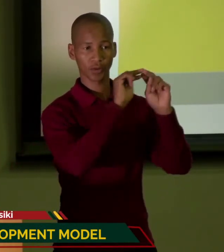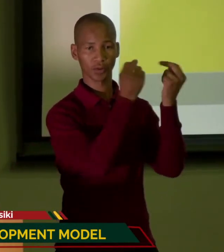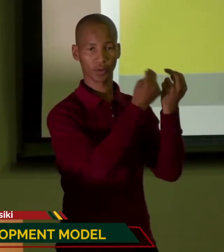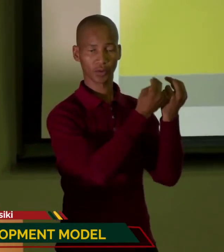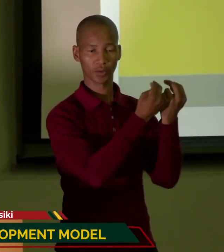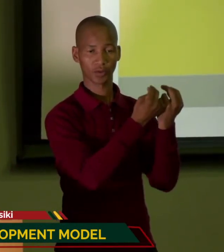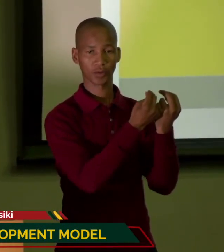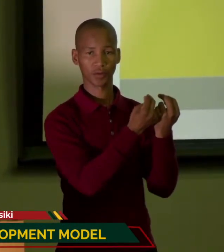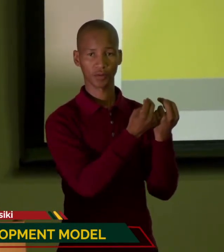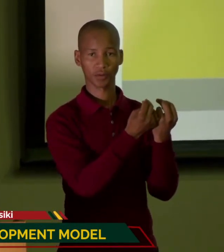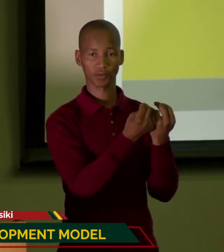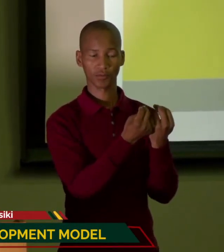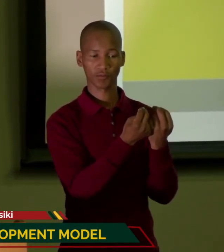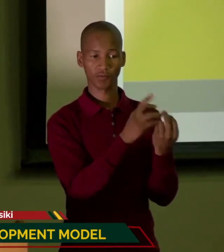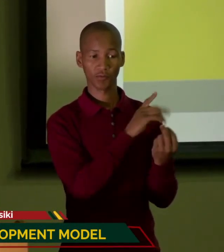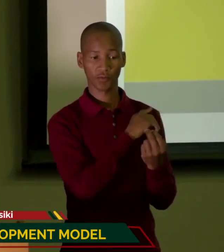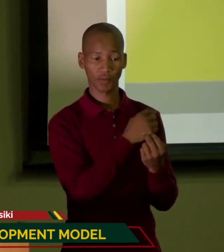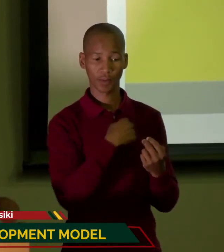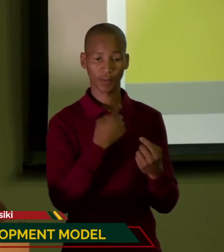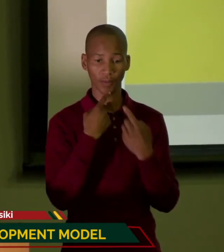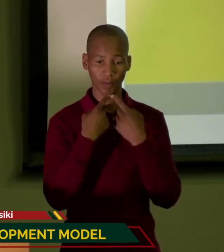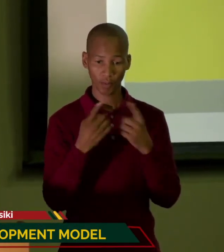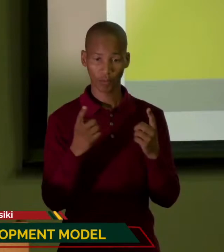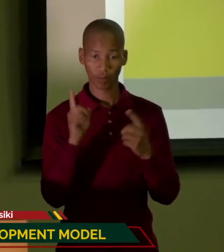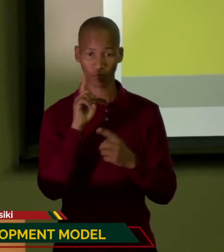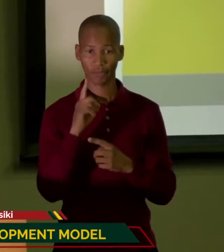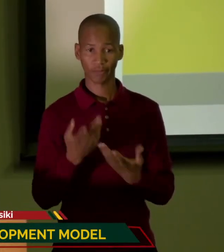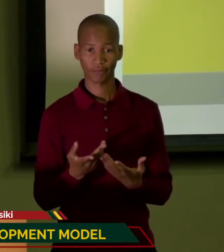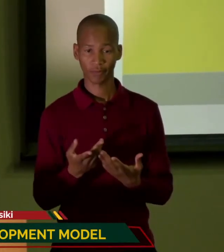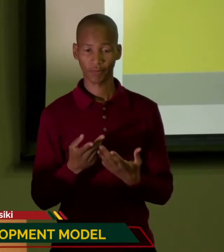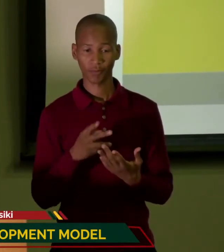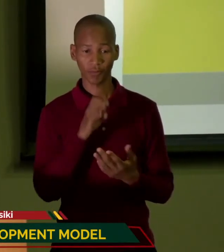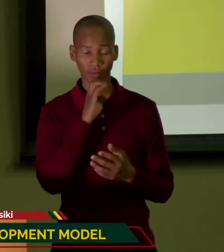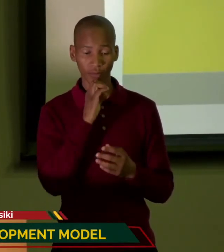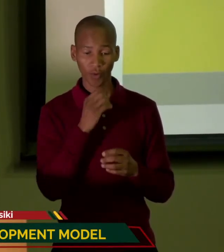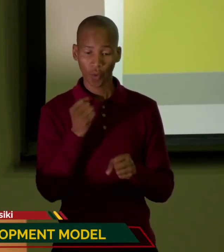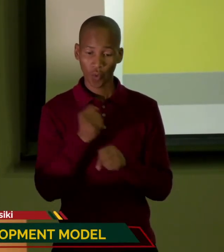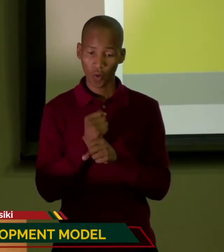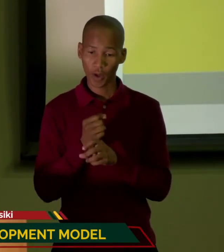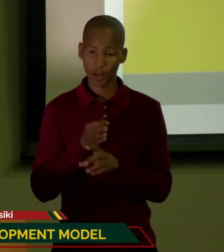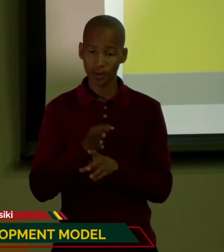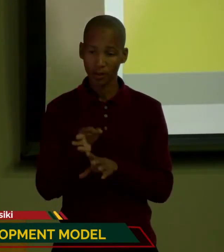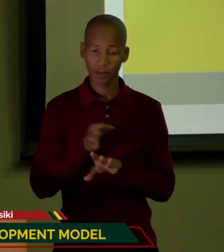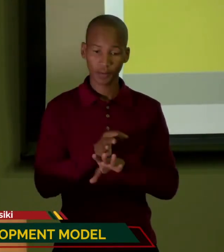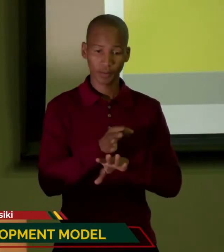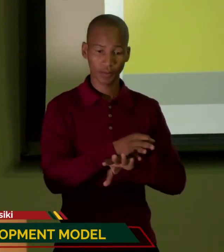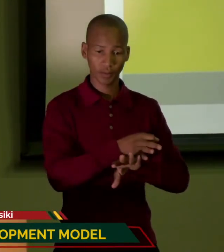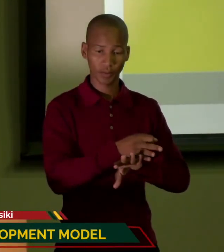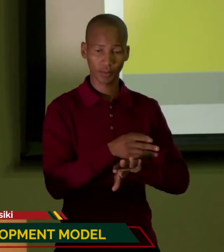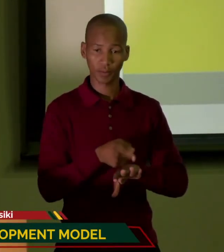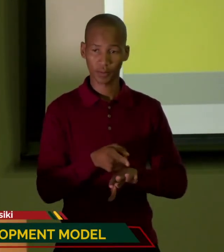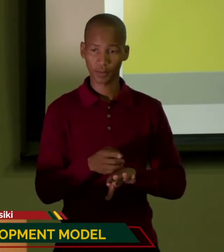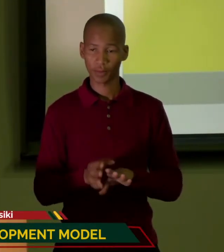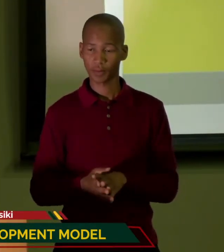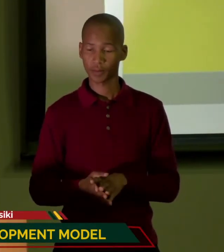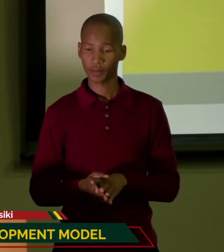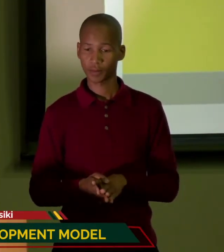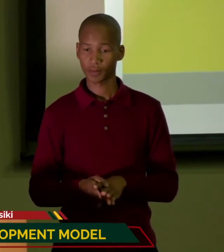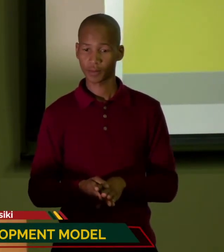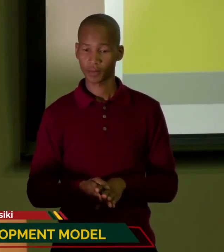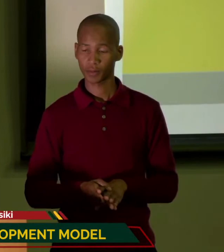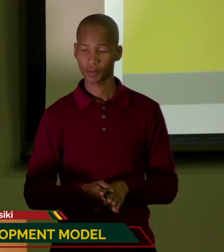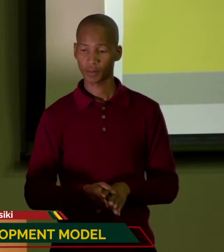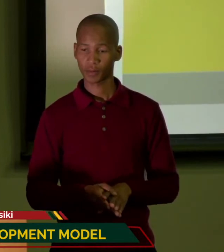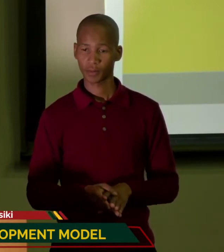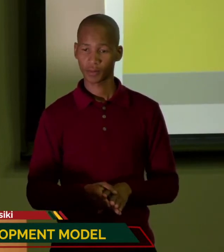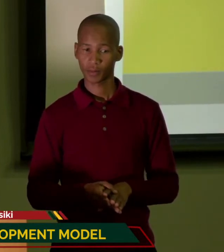whereby what we have said apha kwezi work stream kwi work stream yile nto nakwi work stream